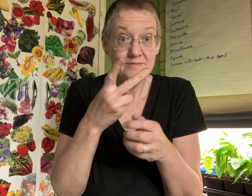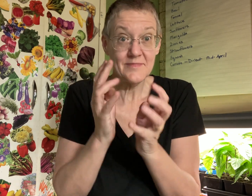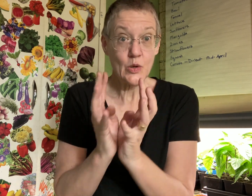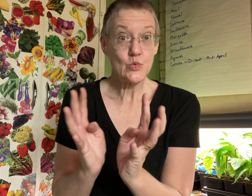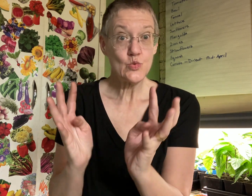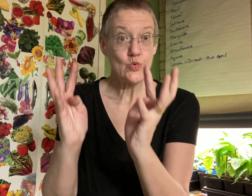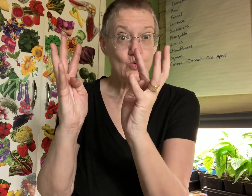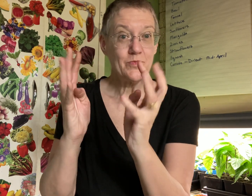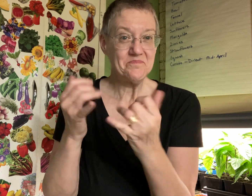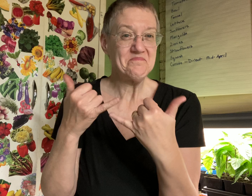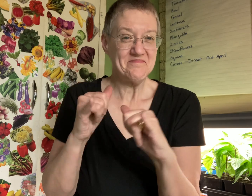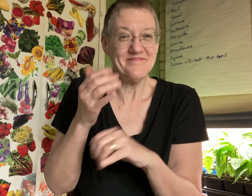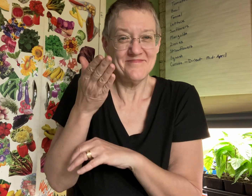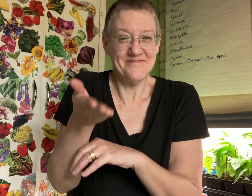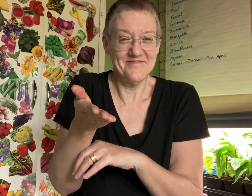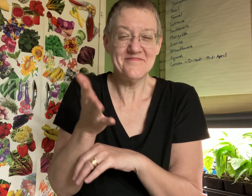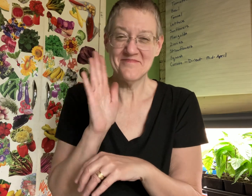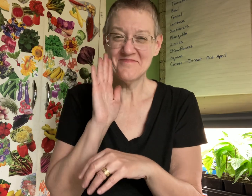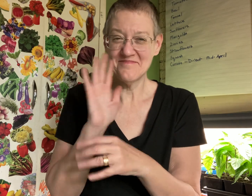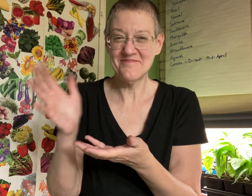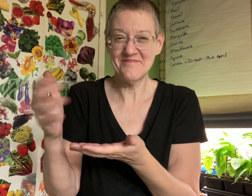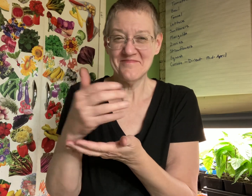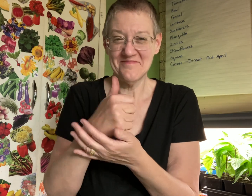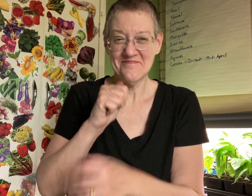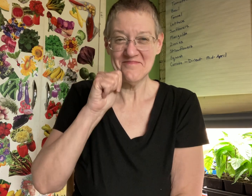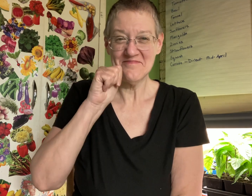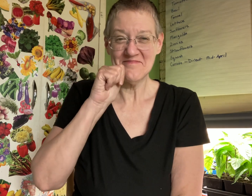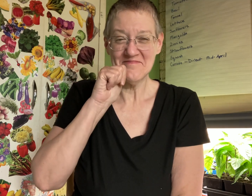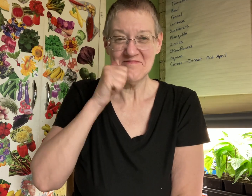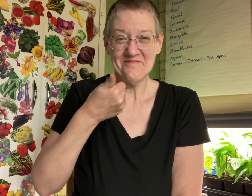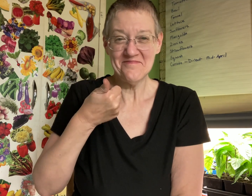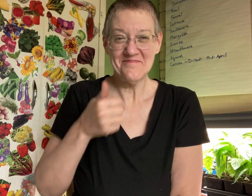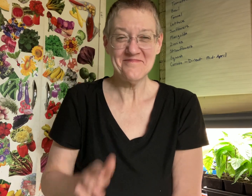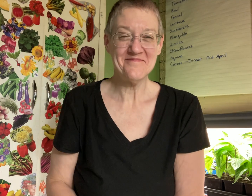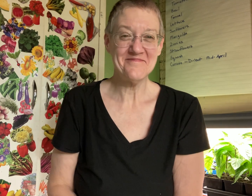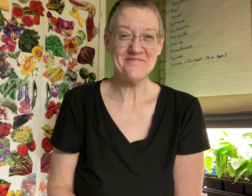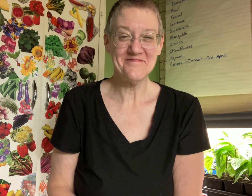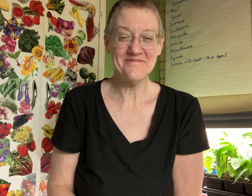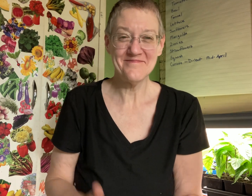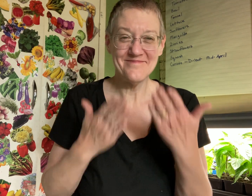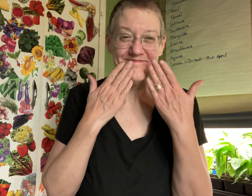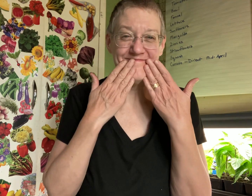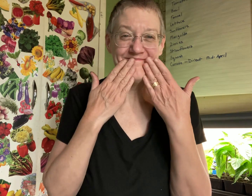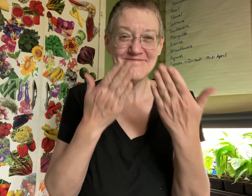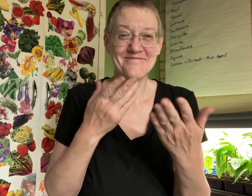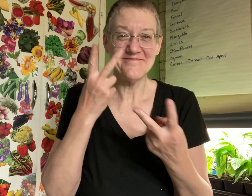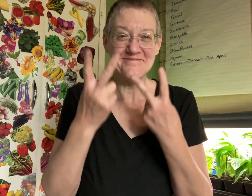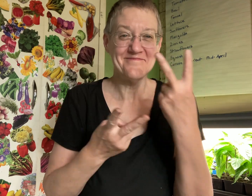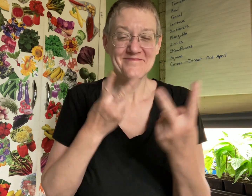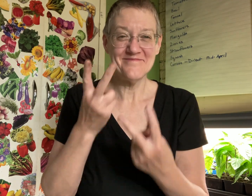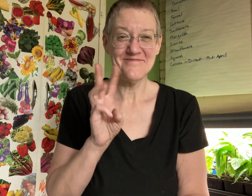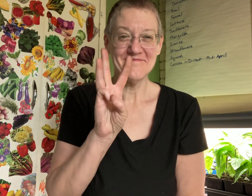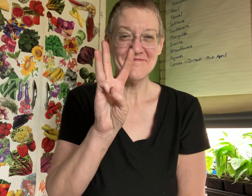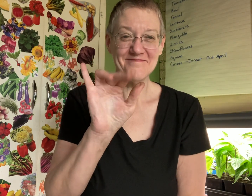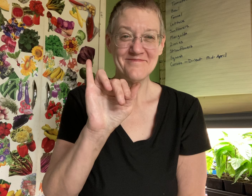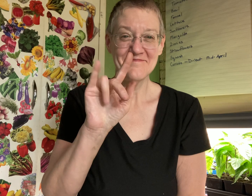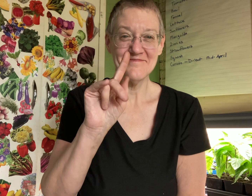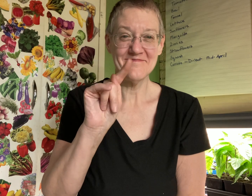You see the last of the winter salad? I'm going to harvest that tomorrow. Thank you for visiting